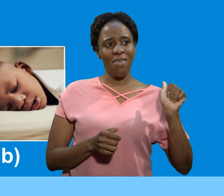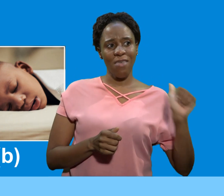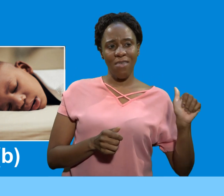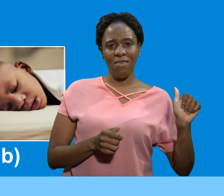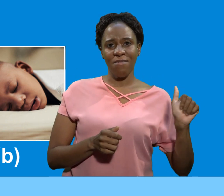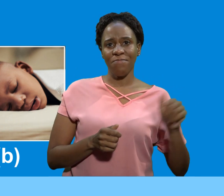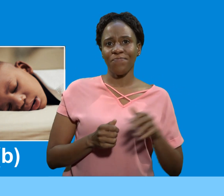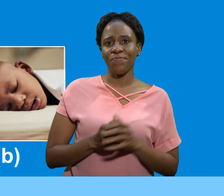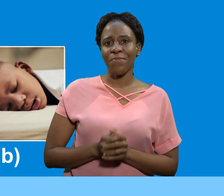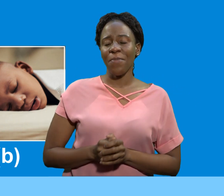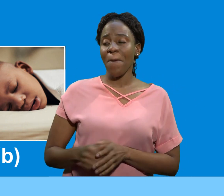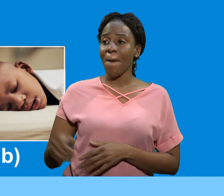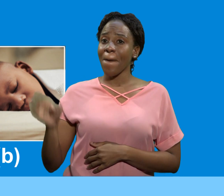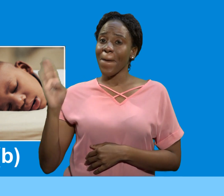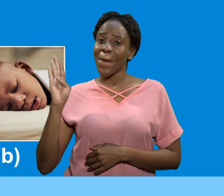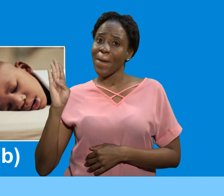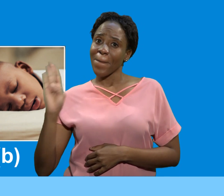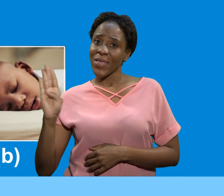Is it A or B?